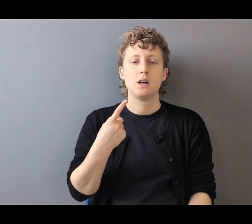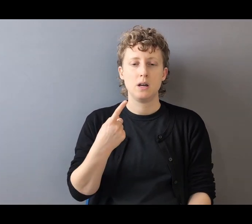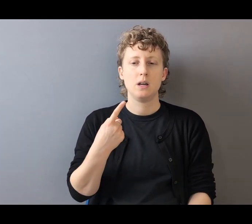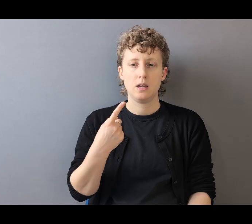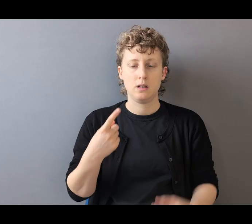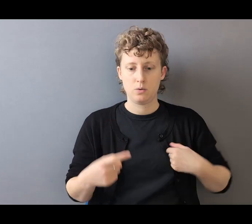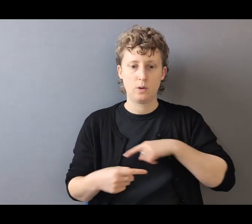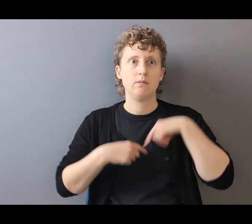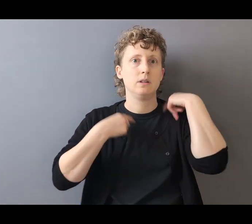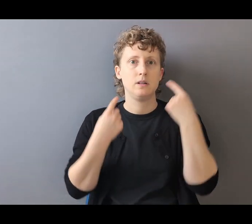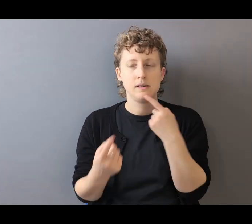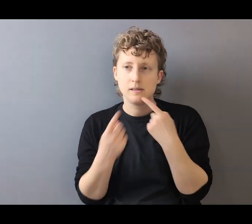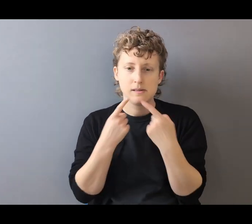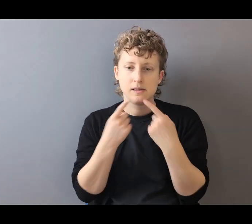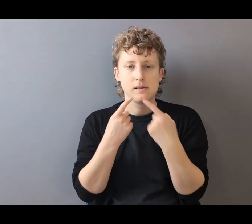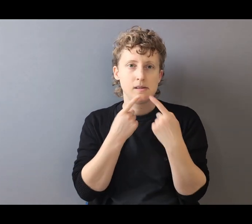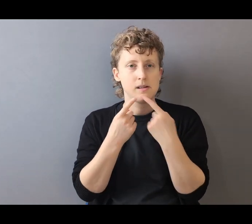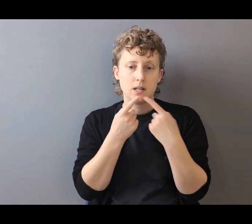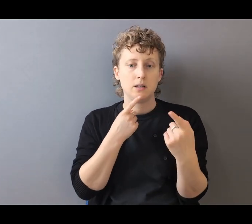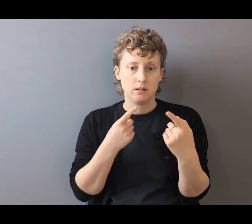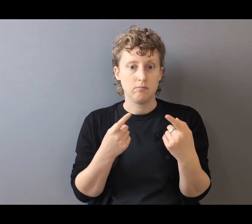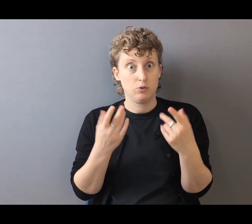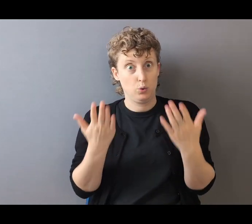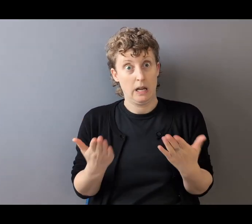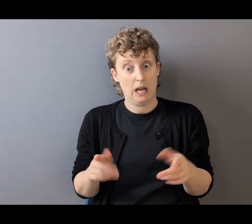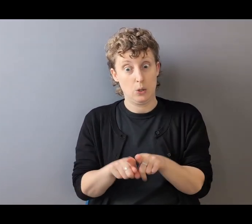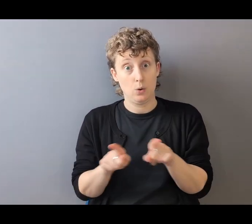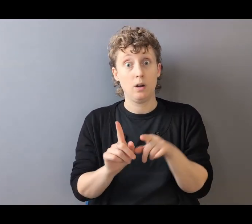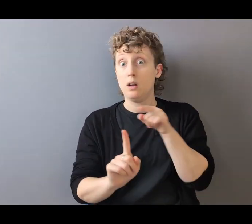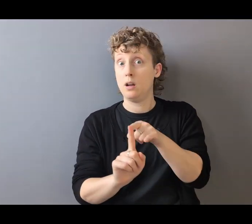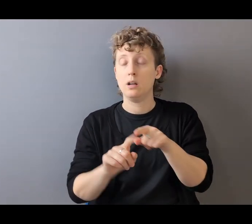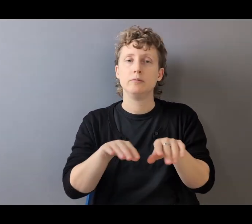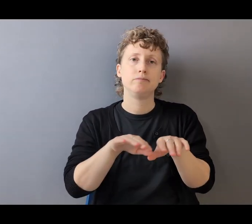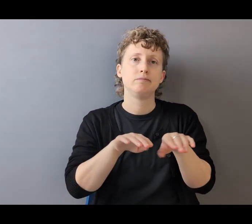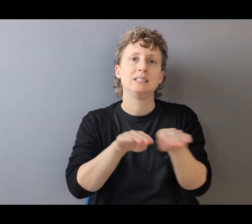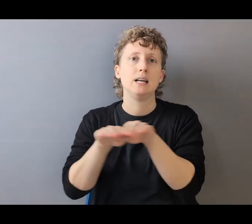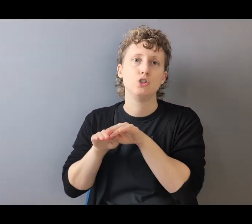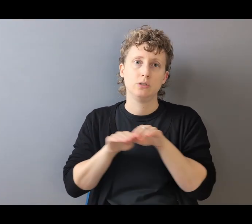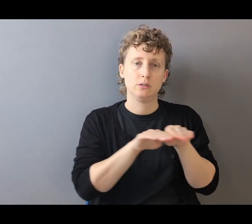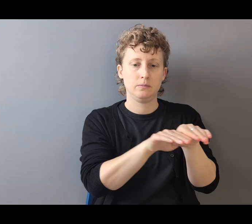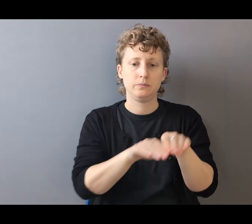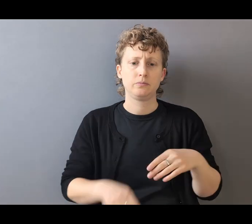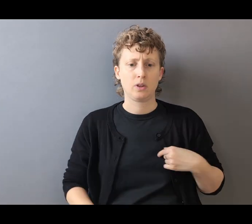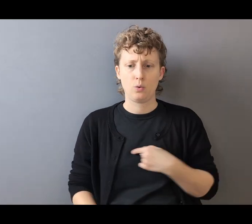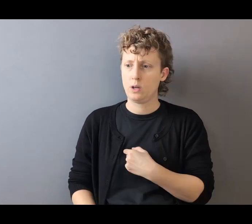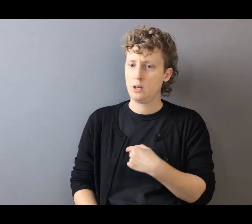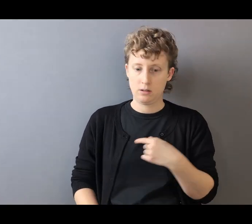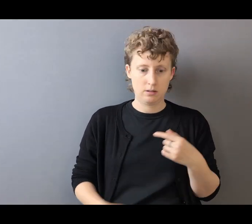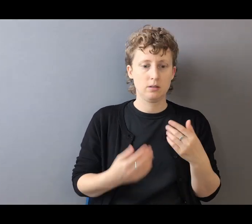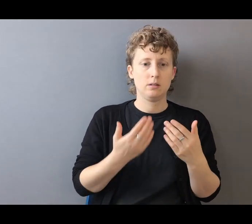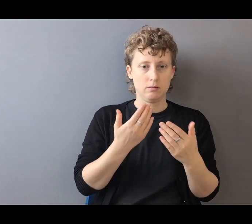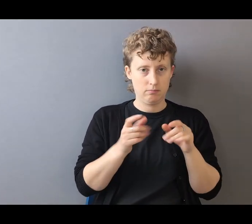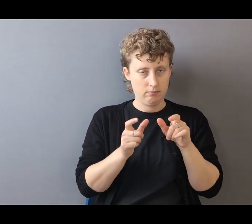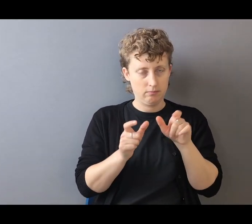are discussing often and that has been discussed today is standards. And we want to be involved in standardization processes.